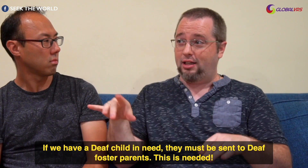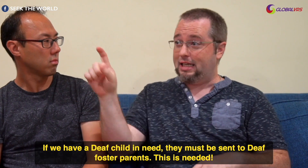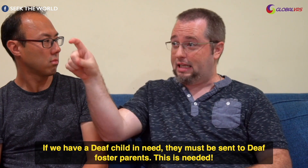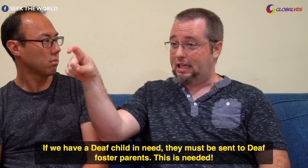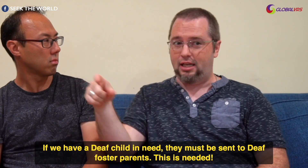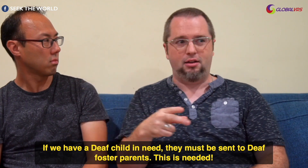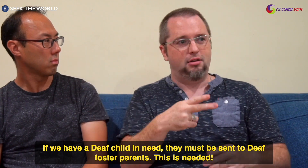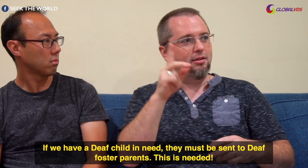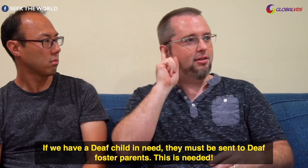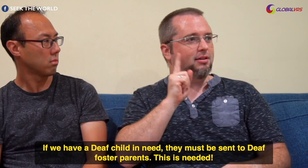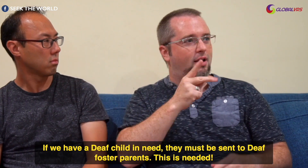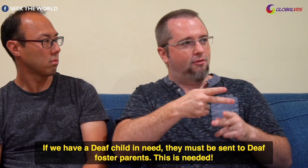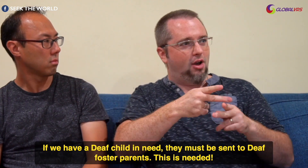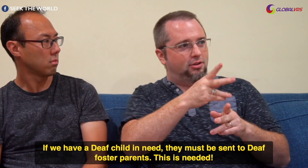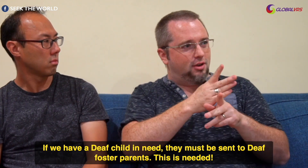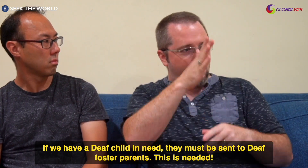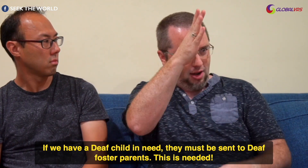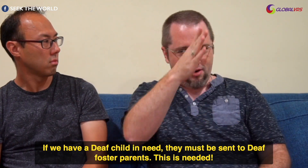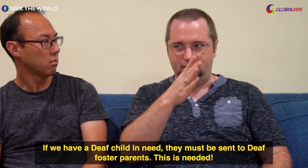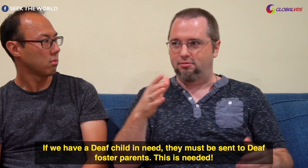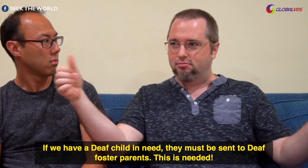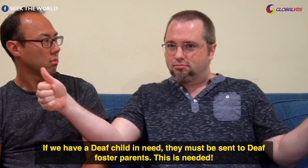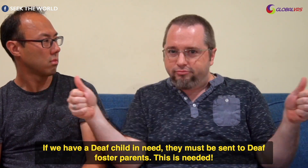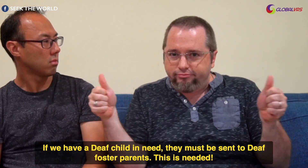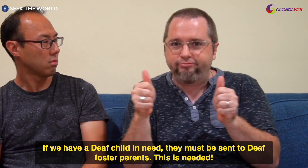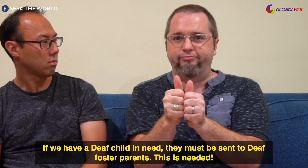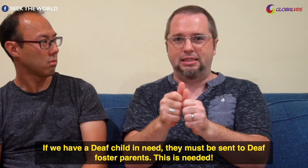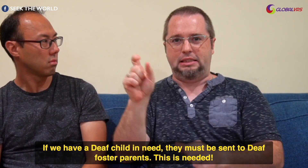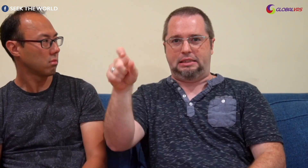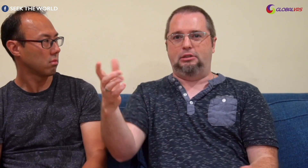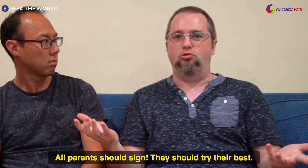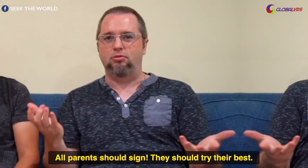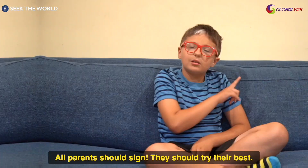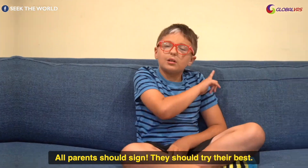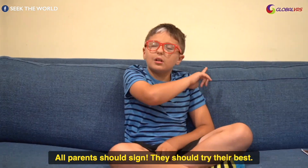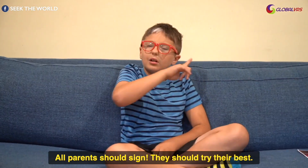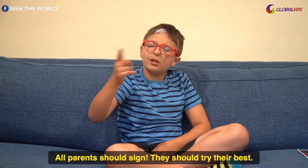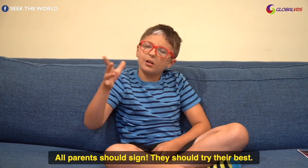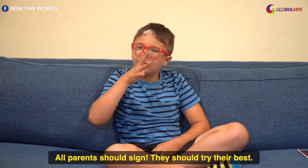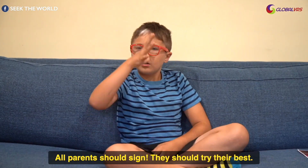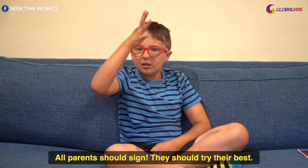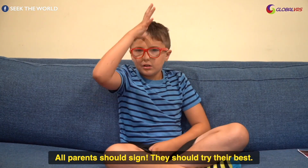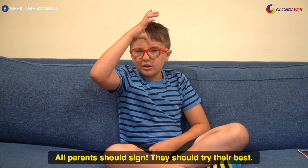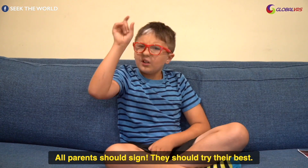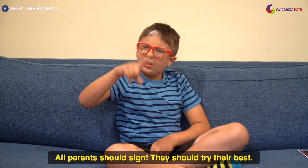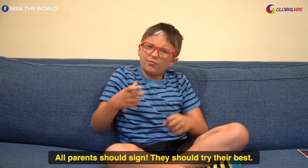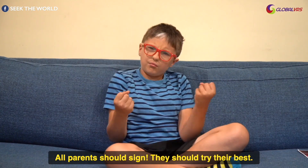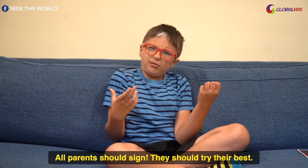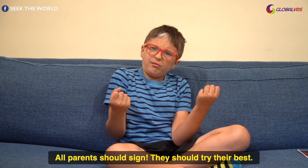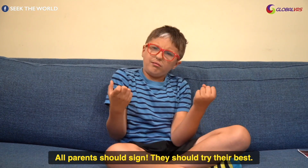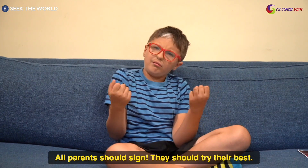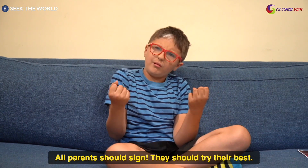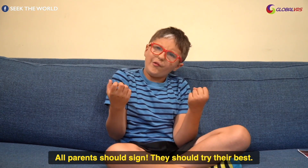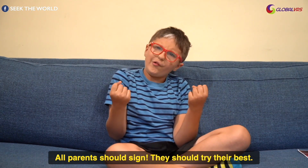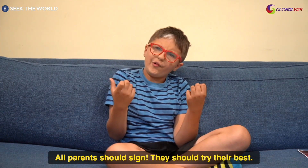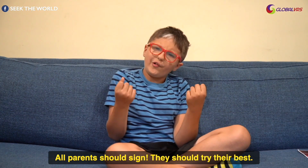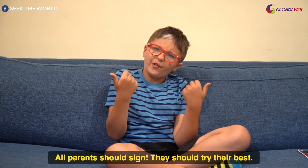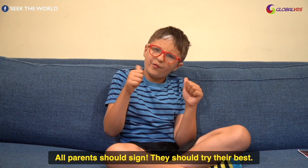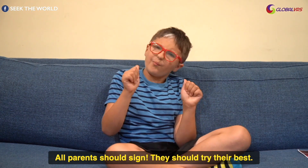have a deaf child in need, they must be sent to deaf foster parents. This is needed. All parents should sign, or at least they